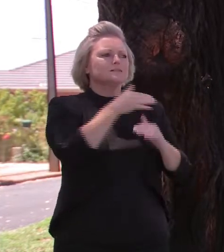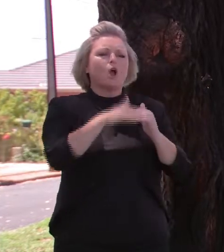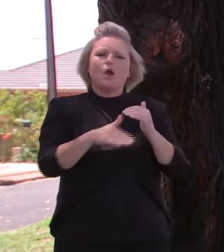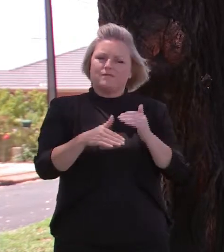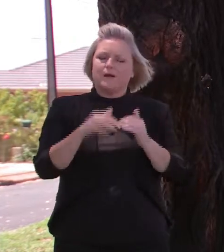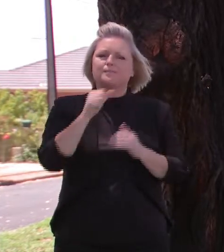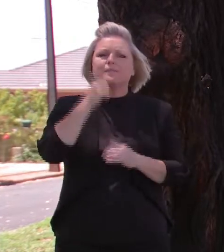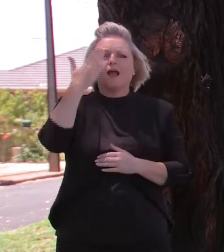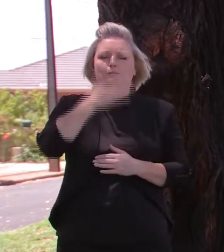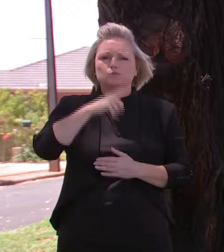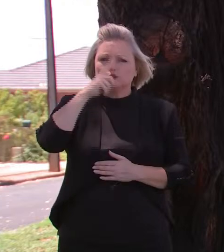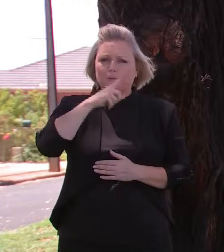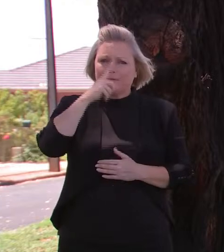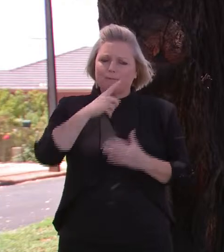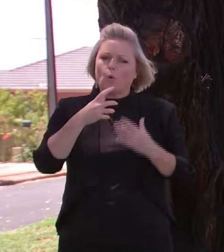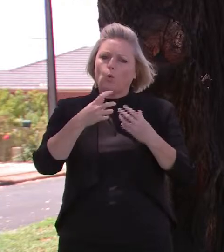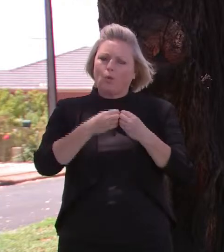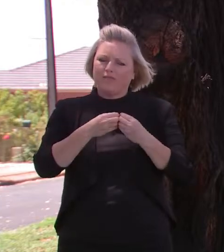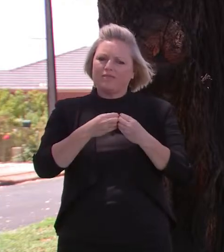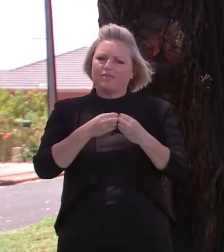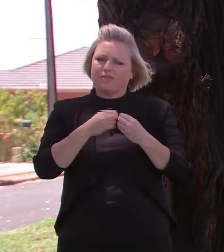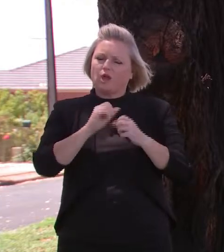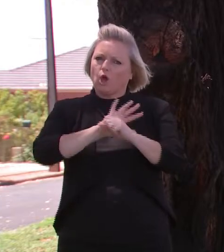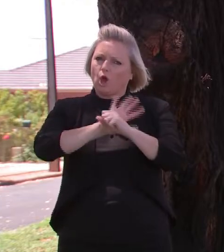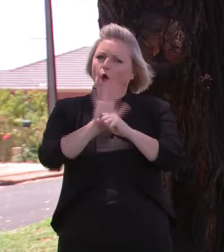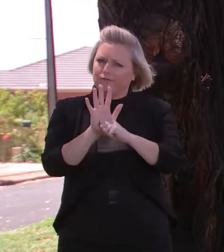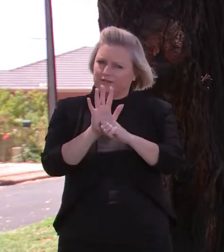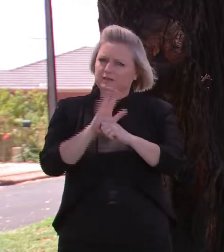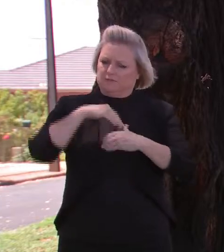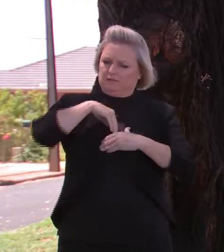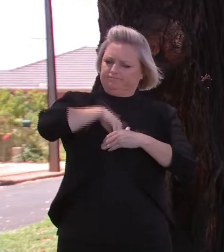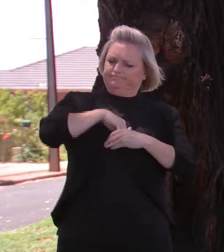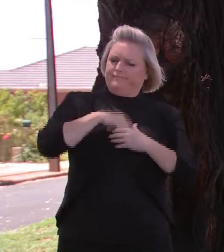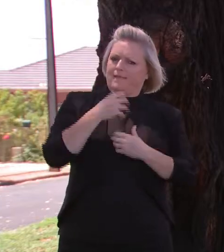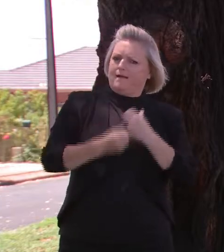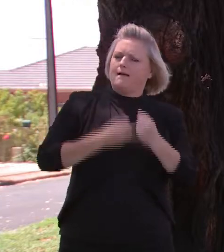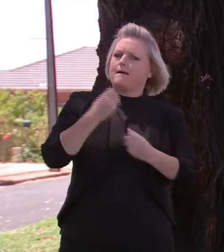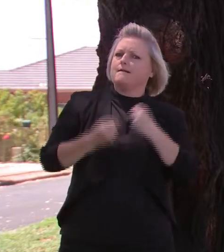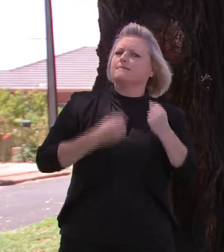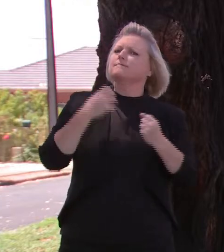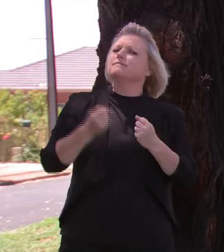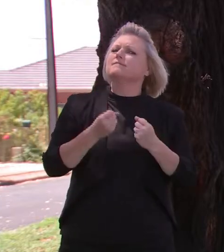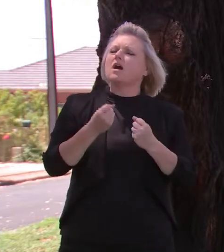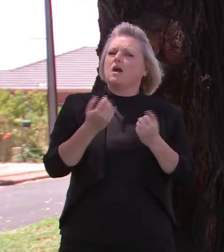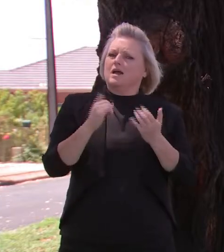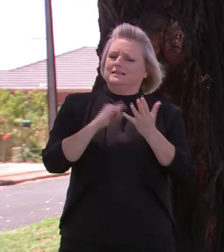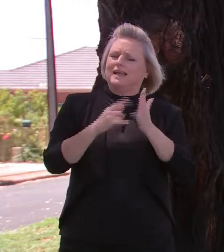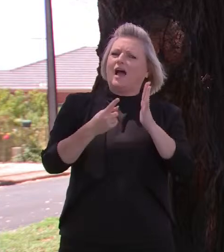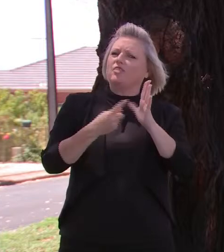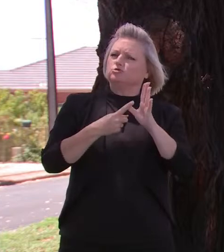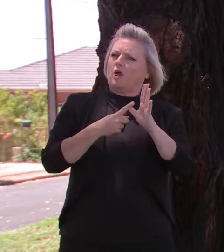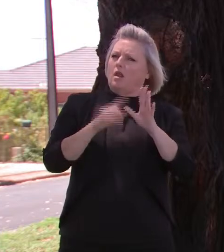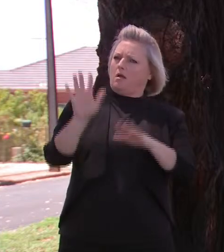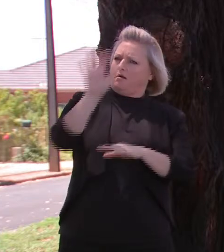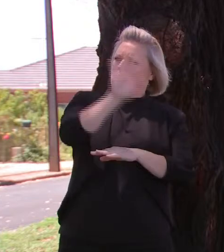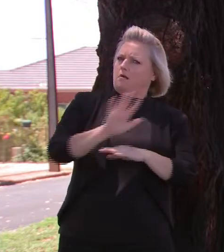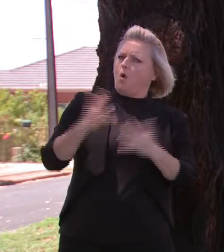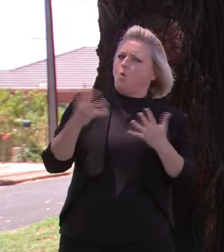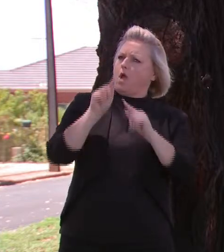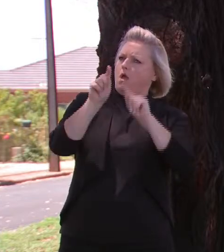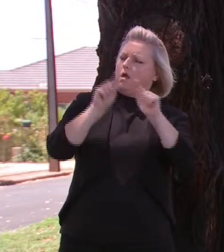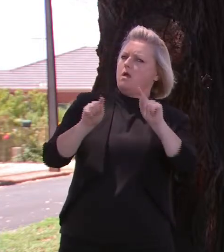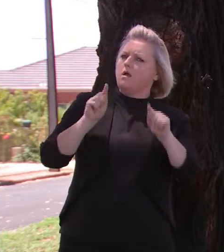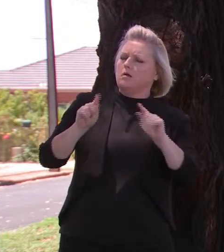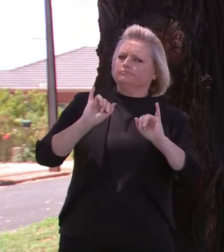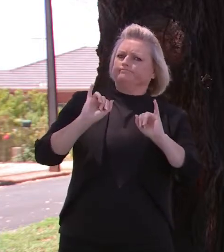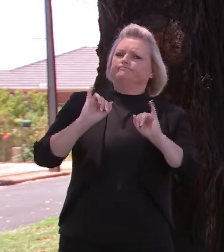South Australia. Are there any communities where there are particular clusters or areas of concern, or is it just sort of spread out across the state,